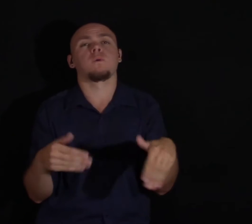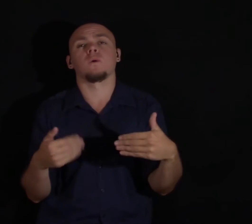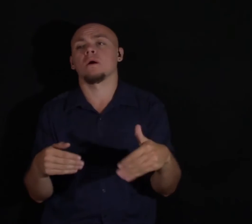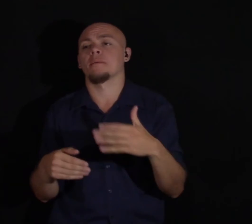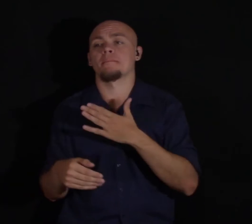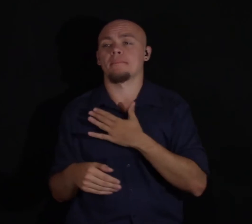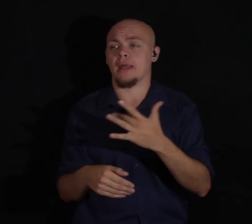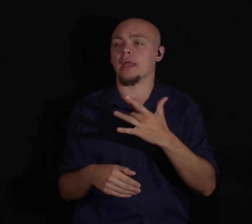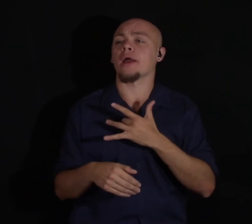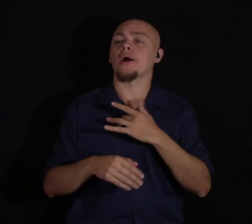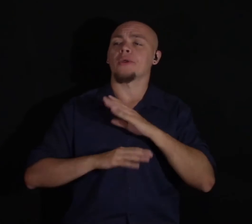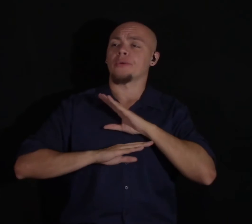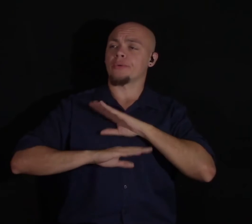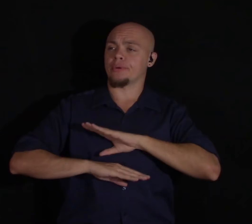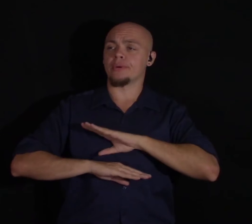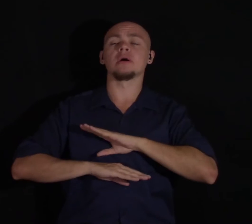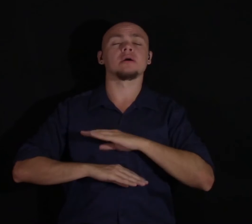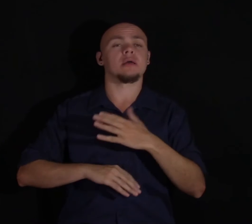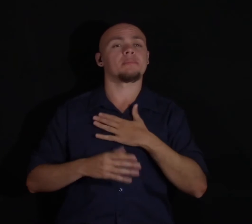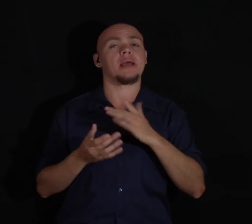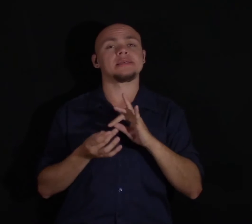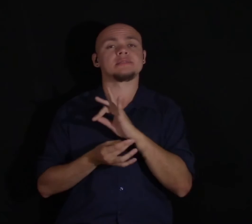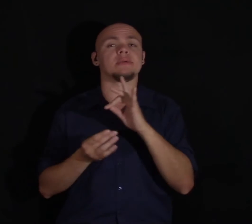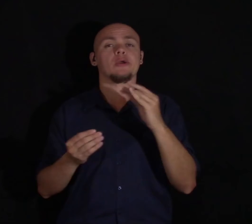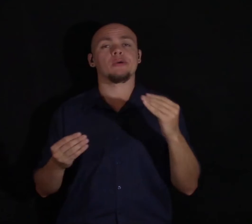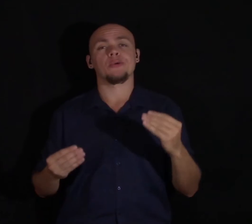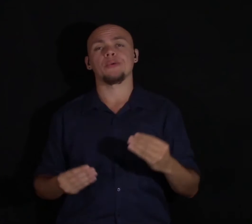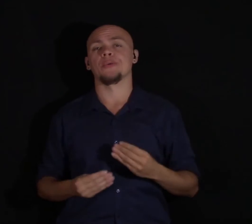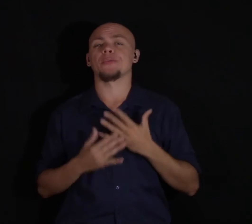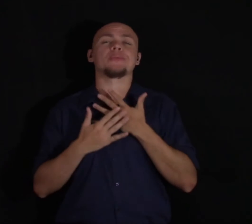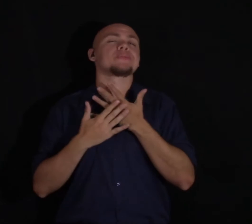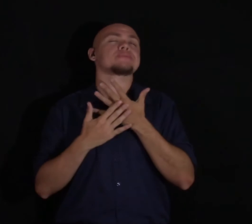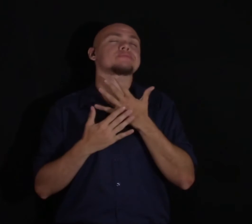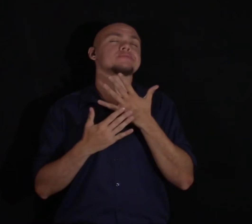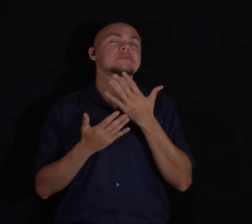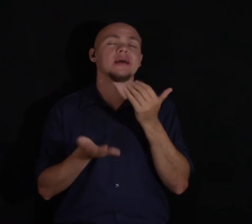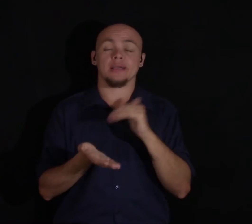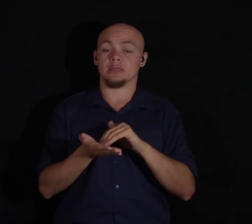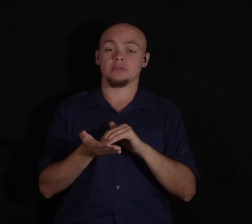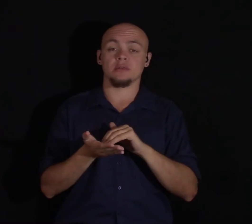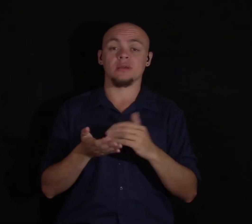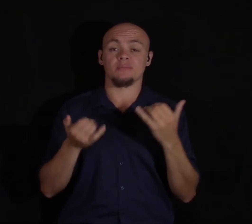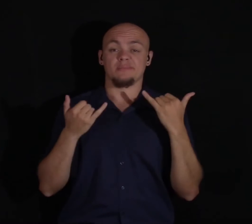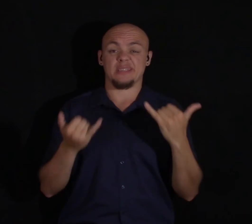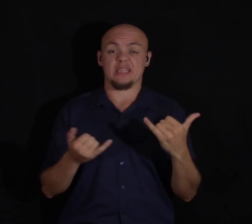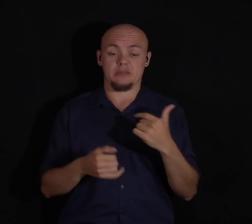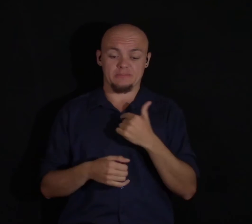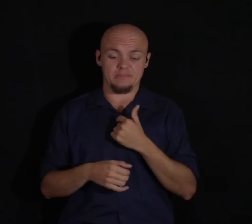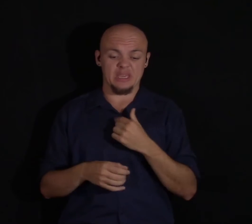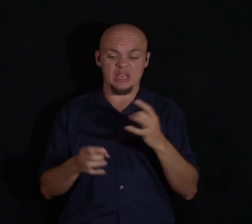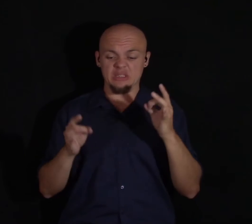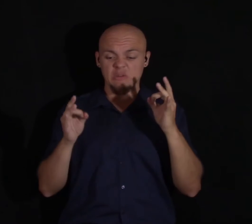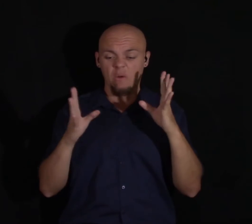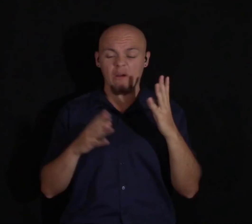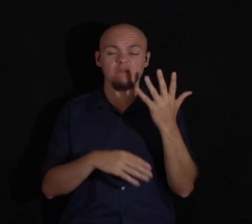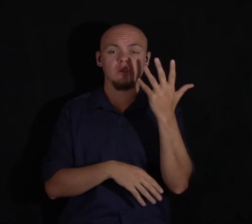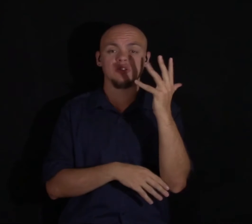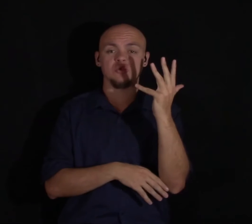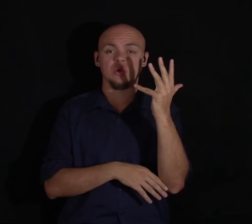communicate elasticity to my spirits. But I am a blasted tree. The bolt has entered my